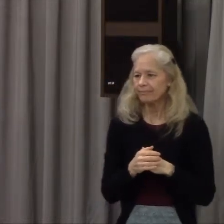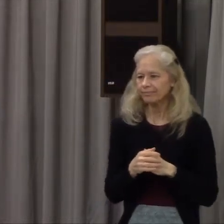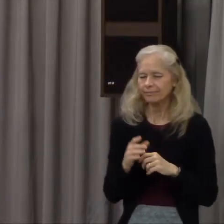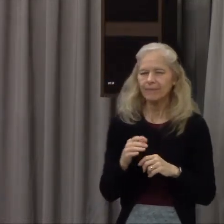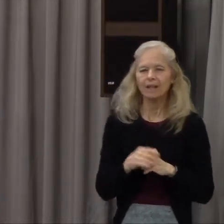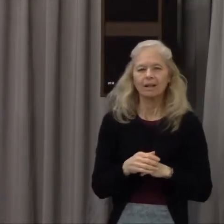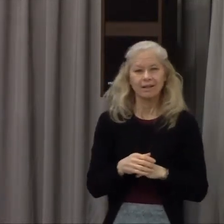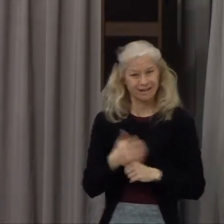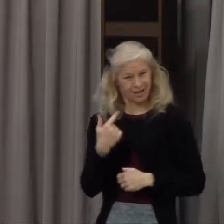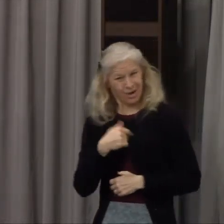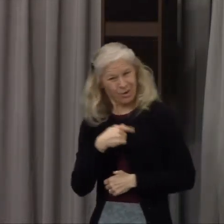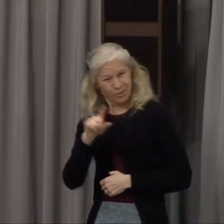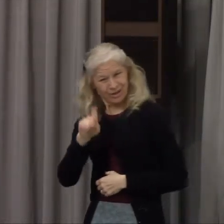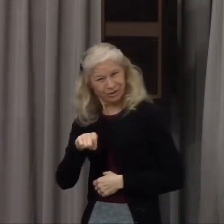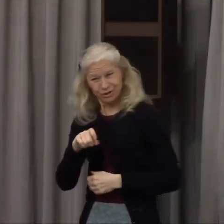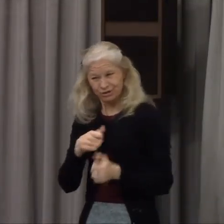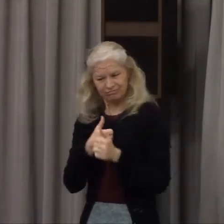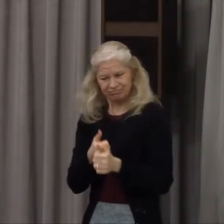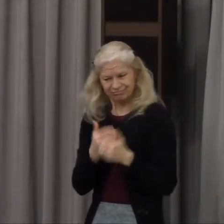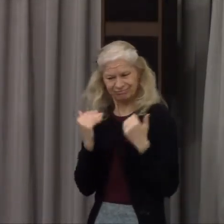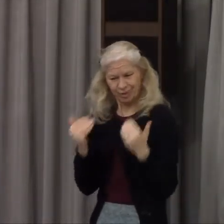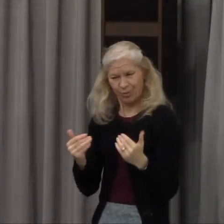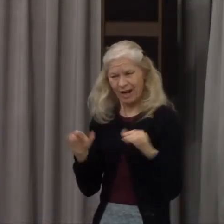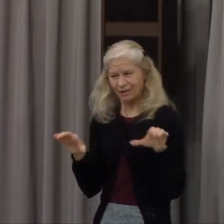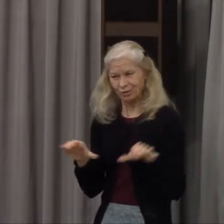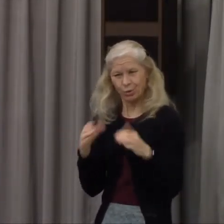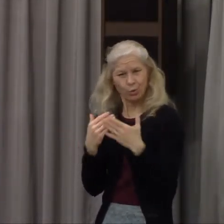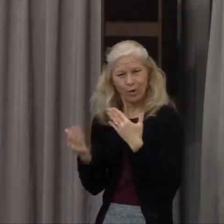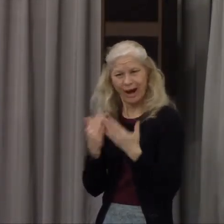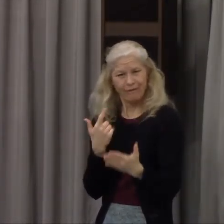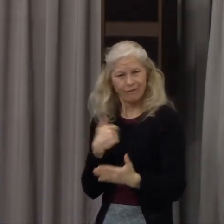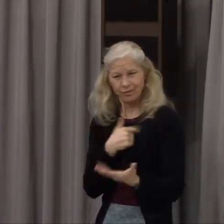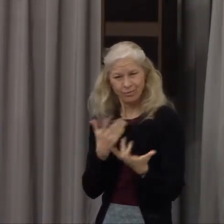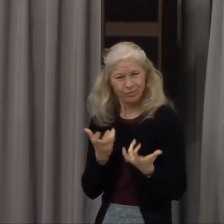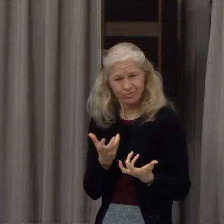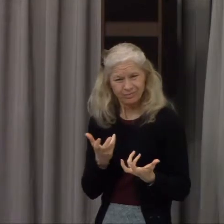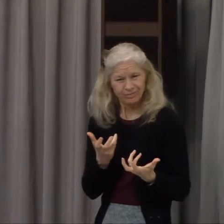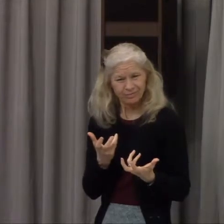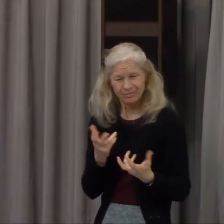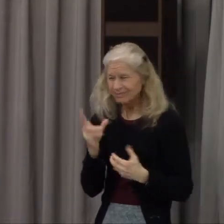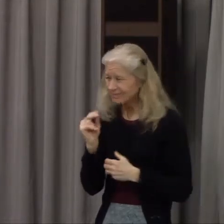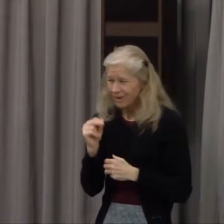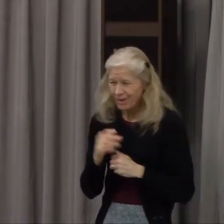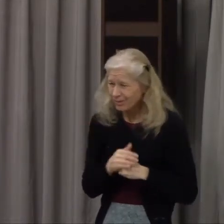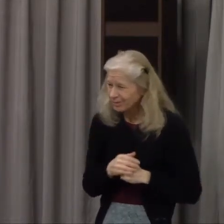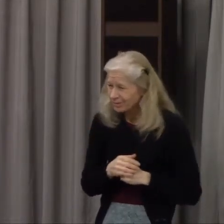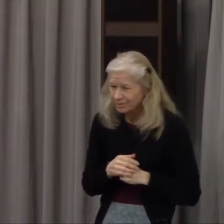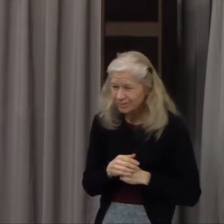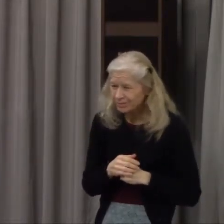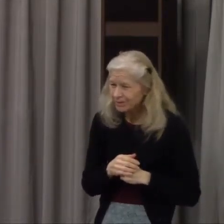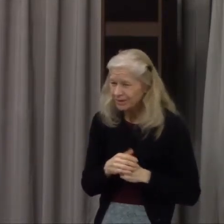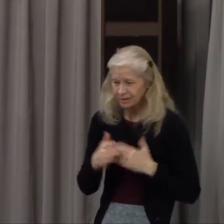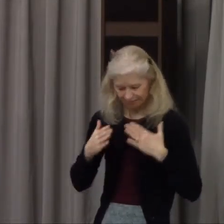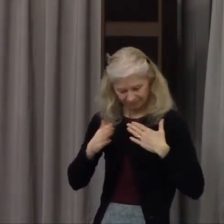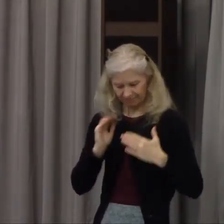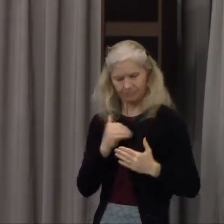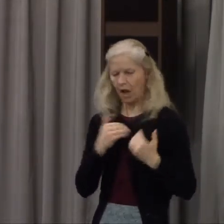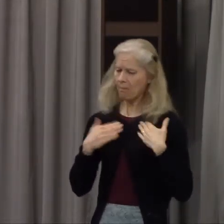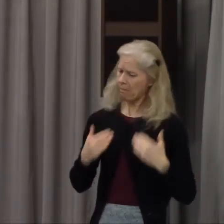Colossians 3:4. Where Christ is our life shall appear, then shall ye also appear him in glory. Mortify therefore your members